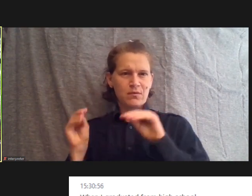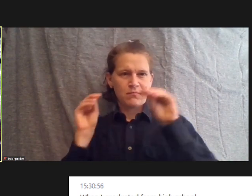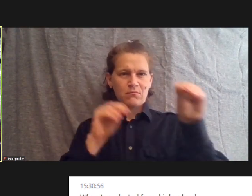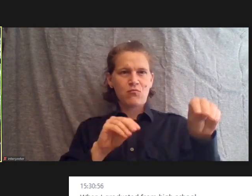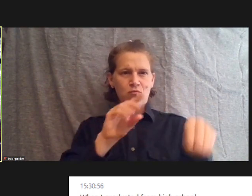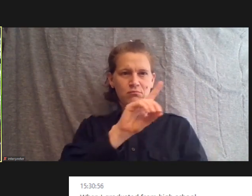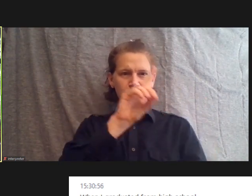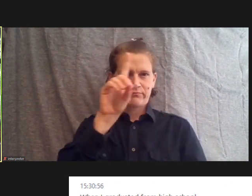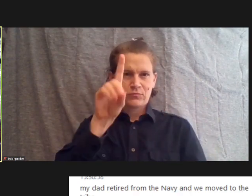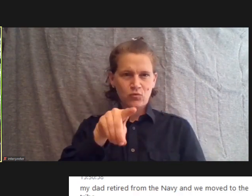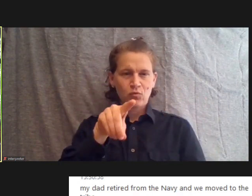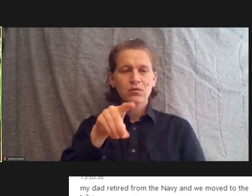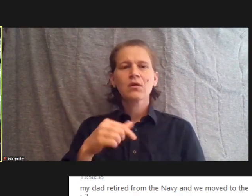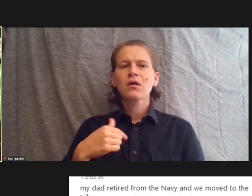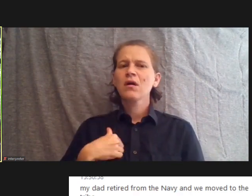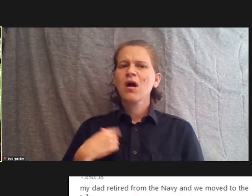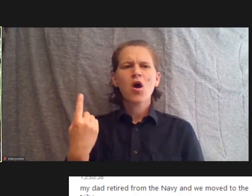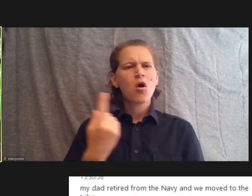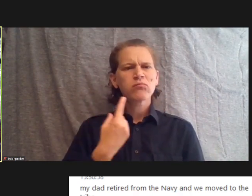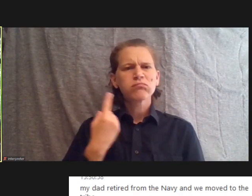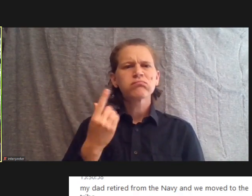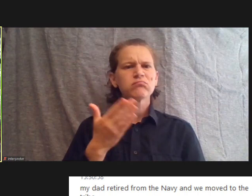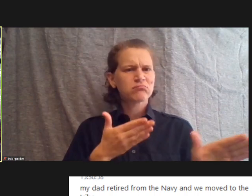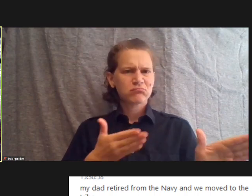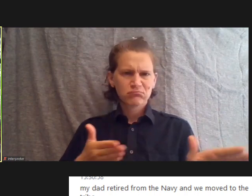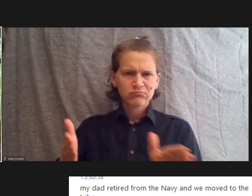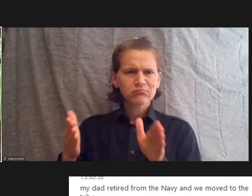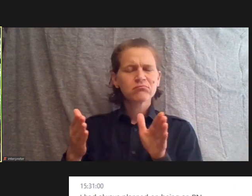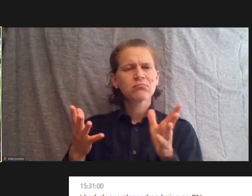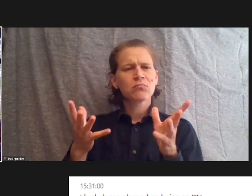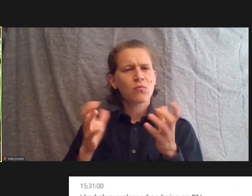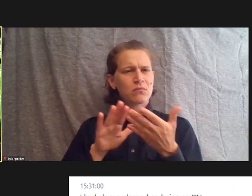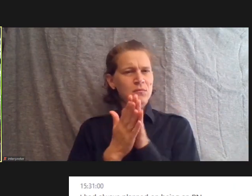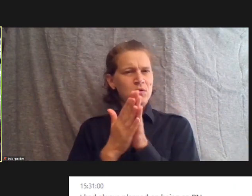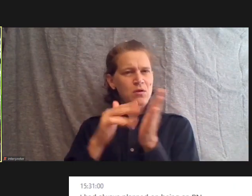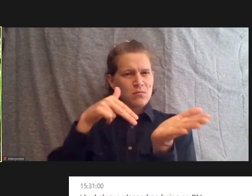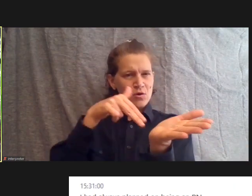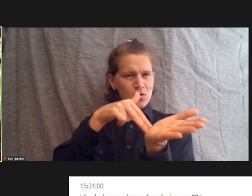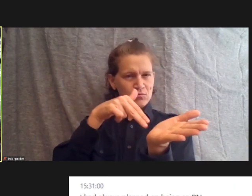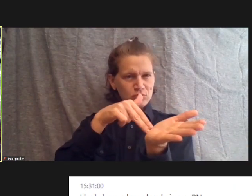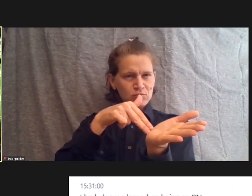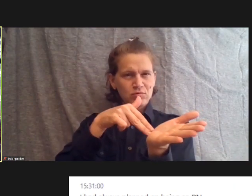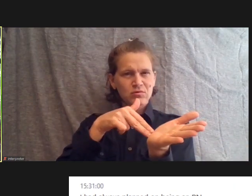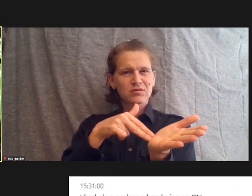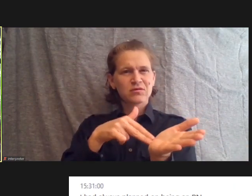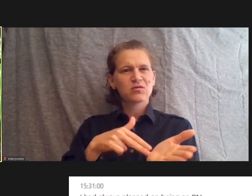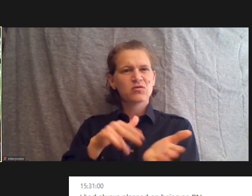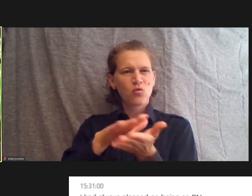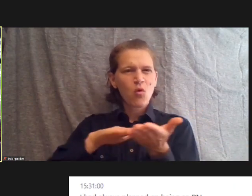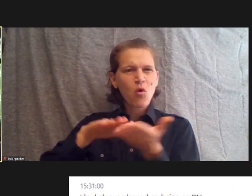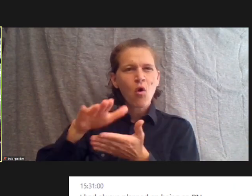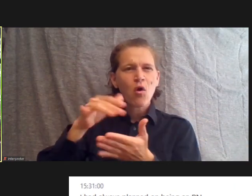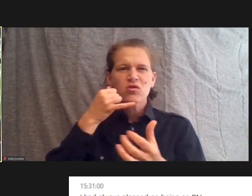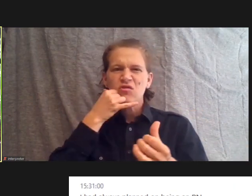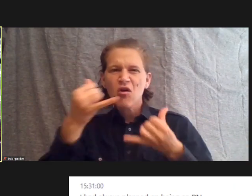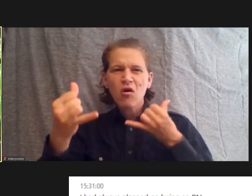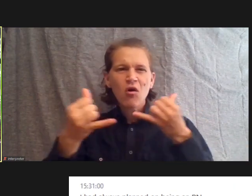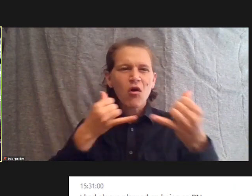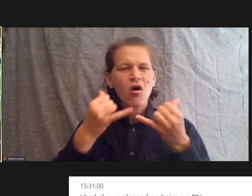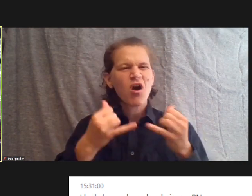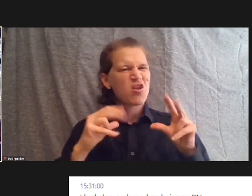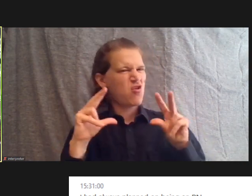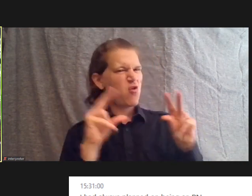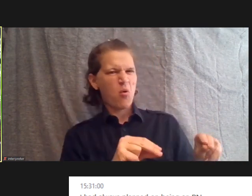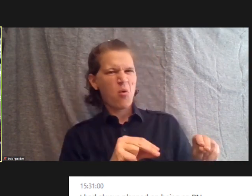always planned on being an RN. The schools we called said, no, we do not